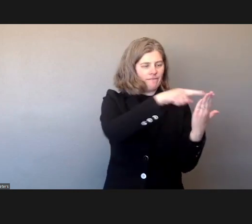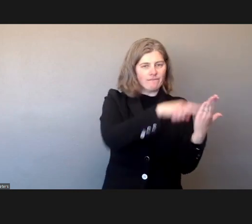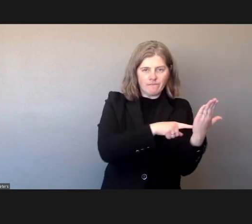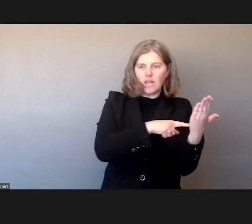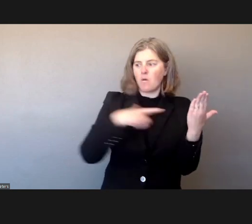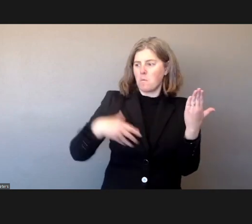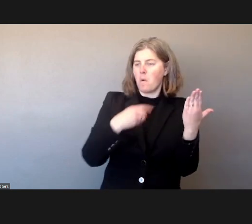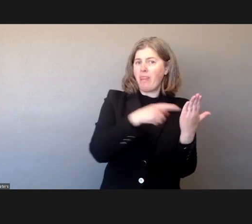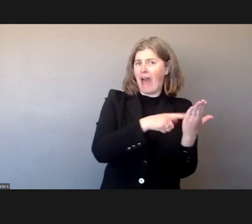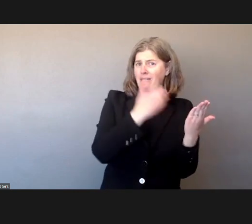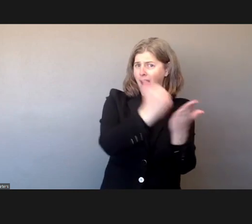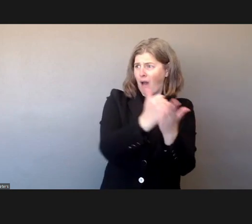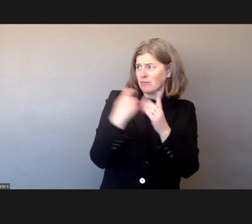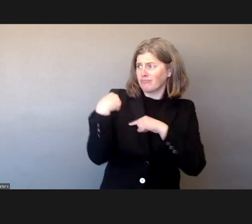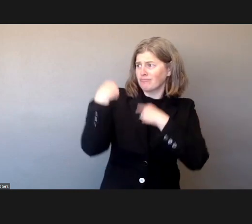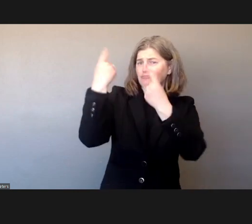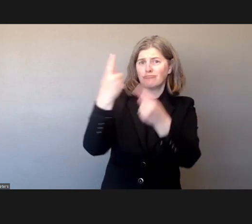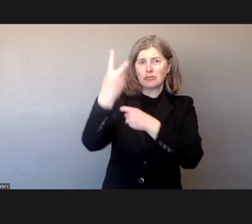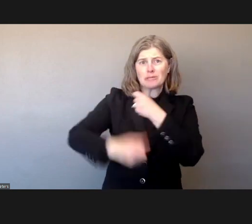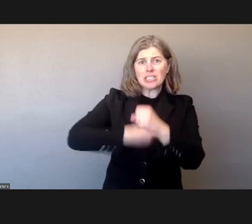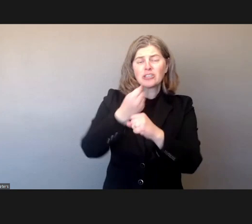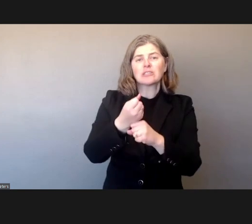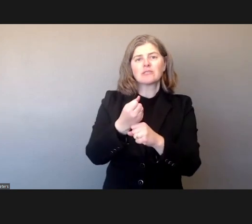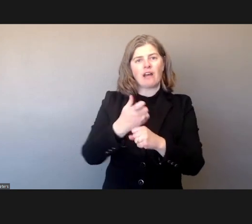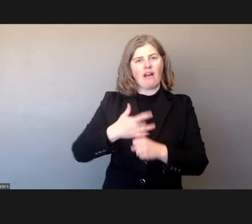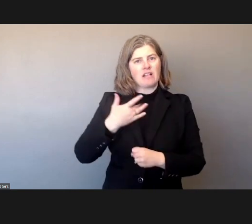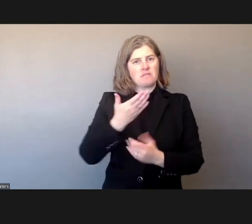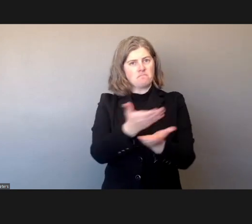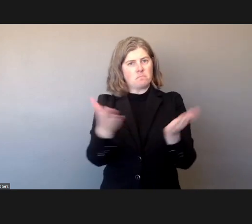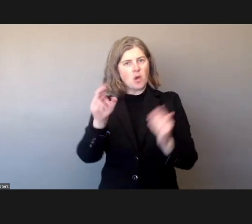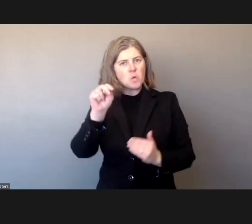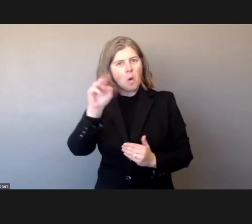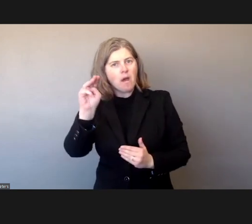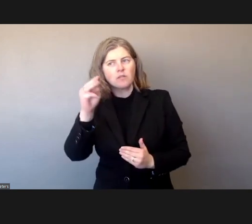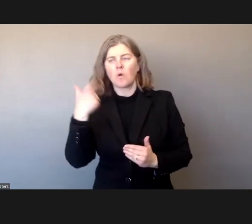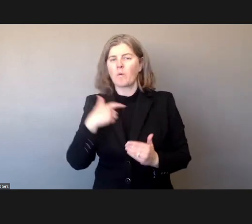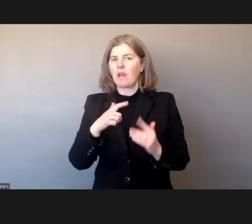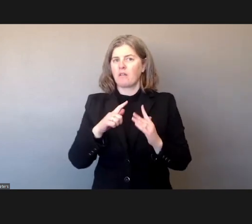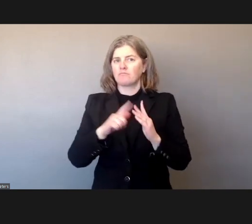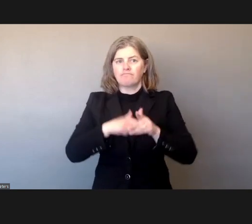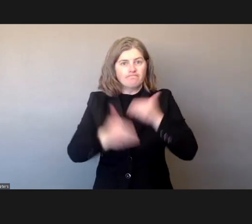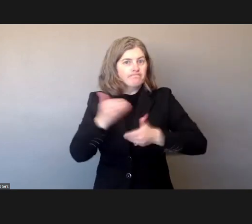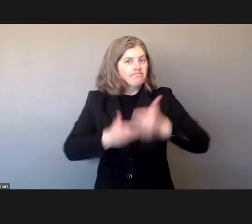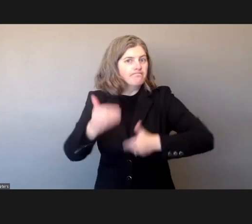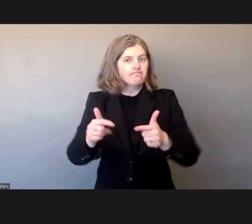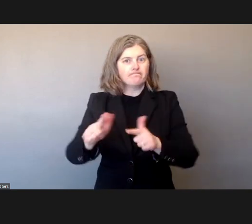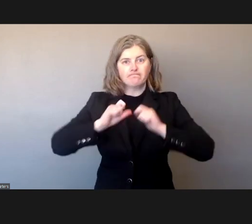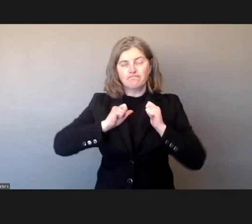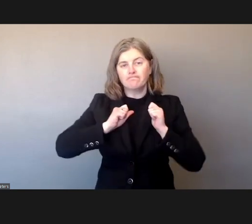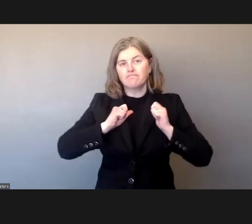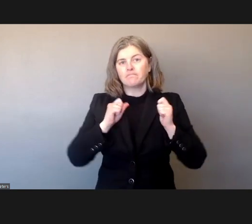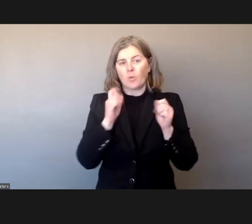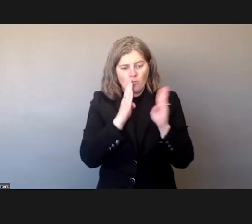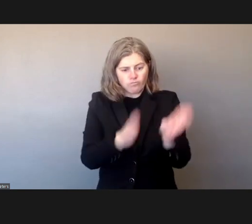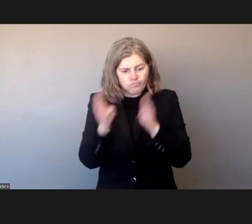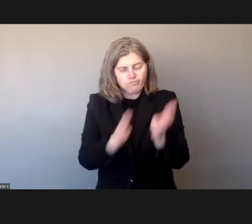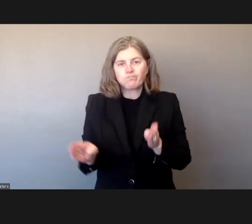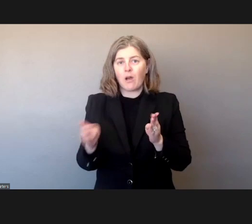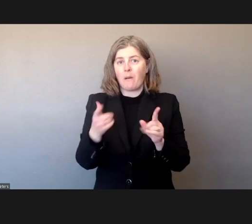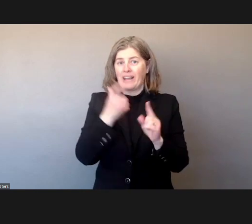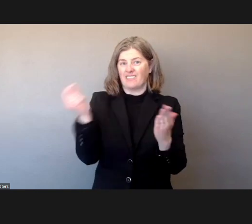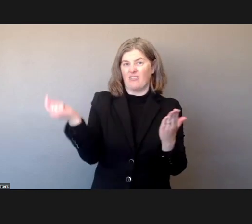very well. I think New Mexico's very fast start out of the gate, getting organized, was due to